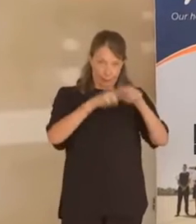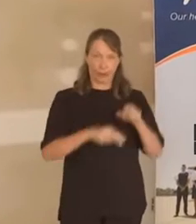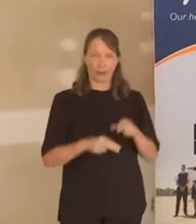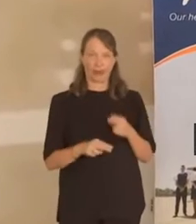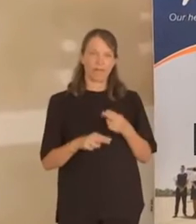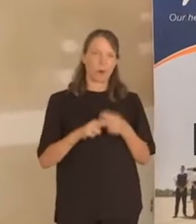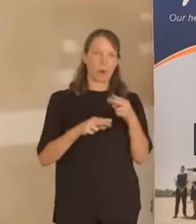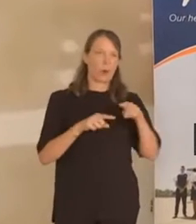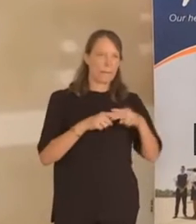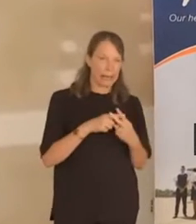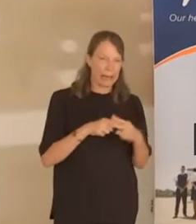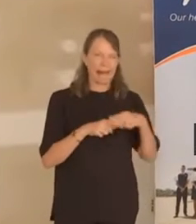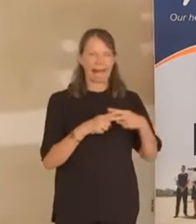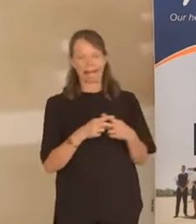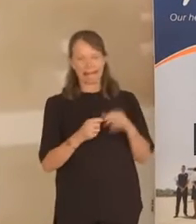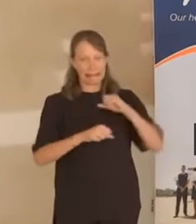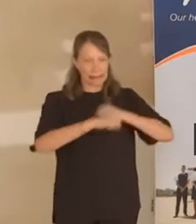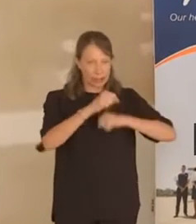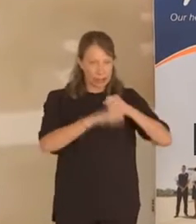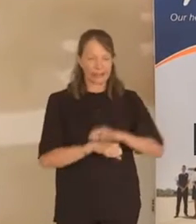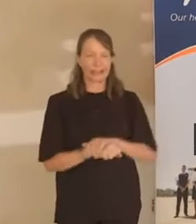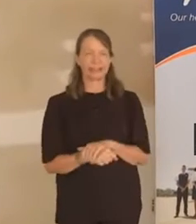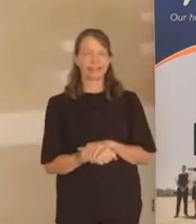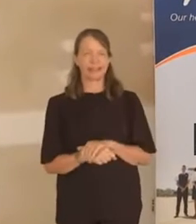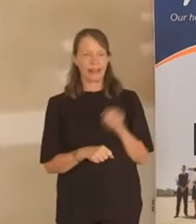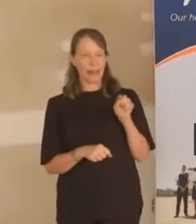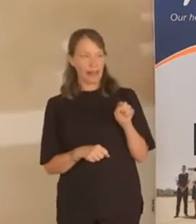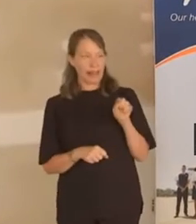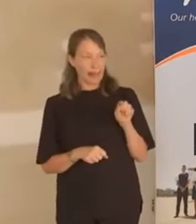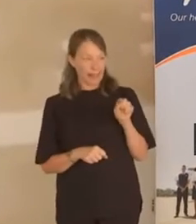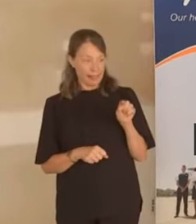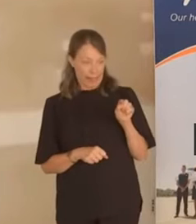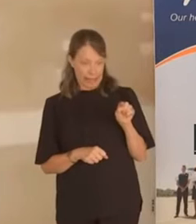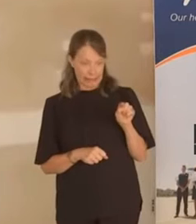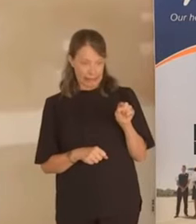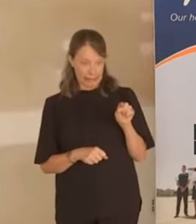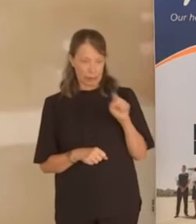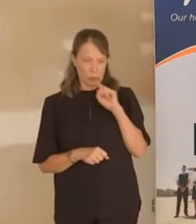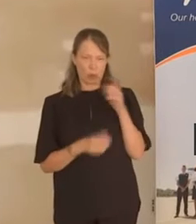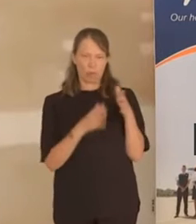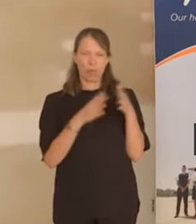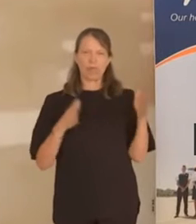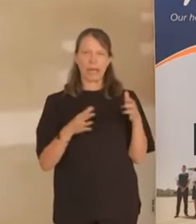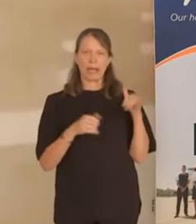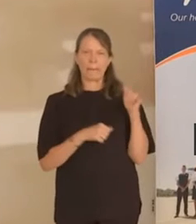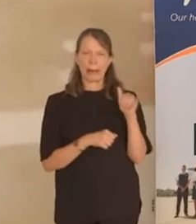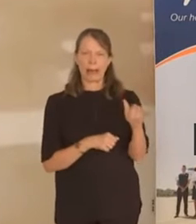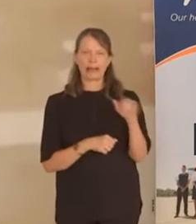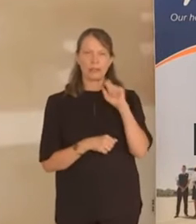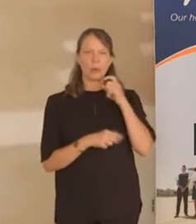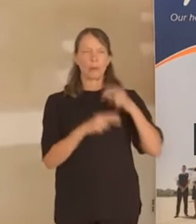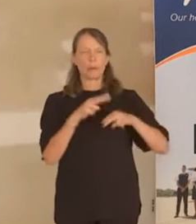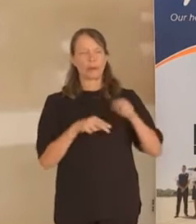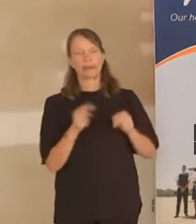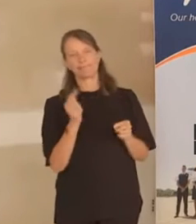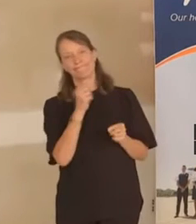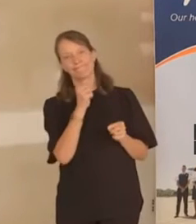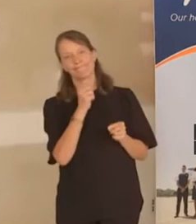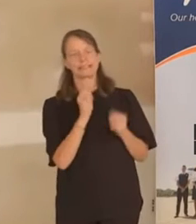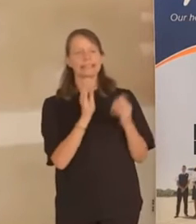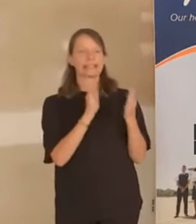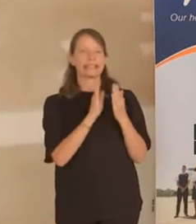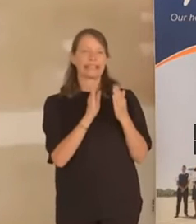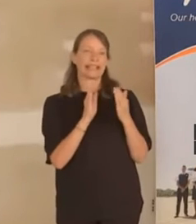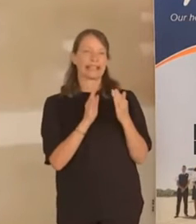a 737 or an A320, and it will be constructed over near the executive